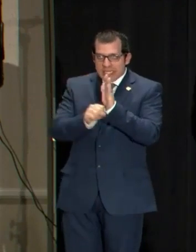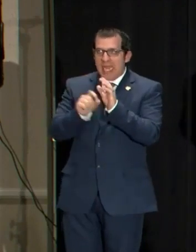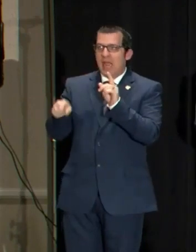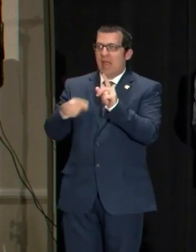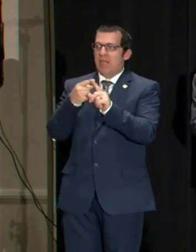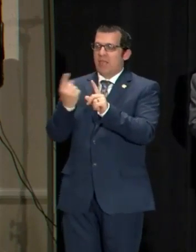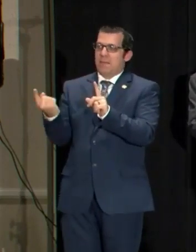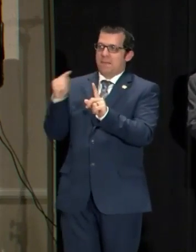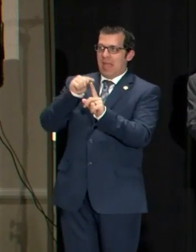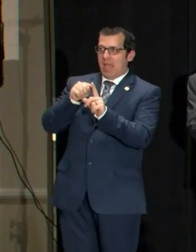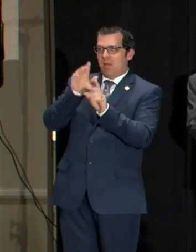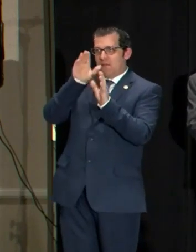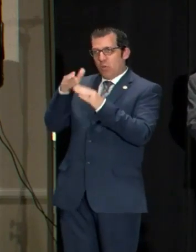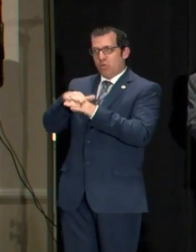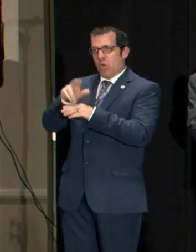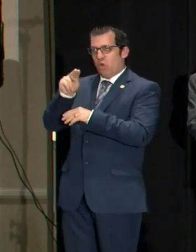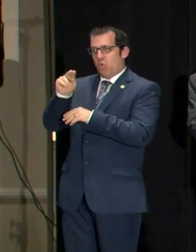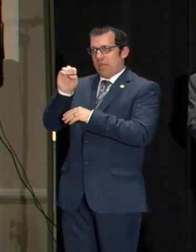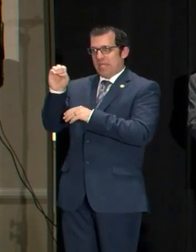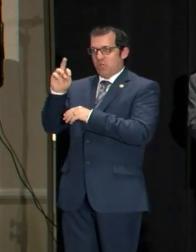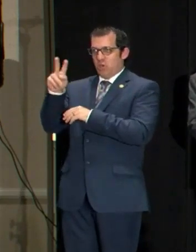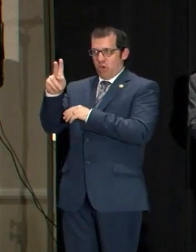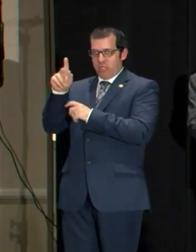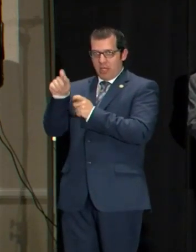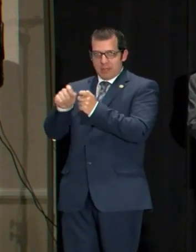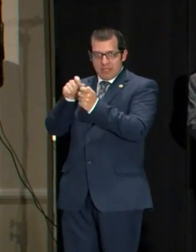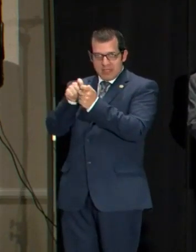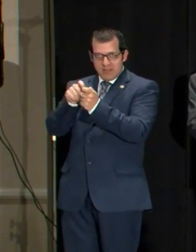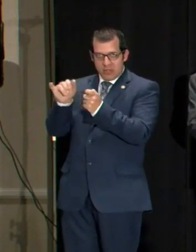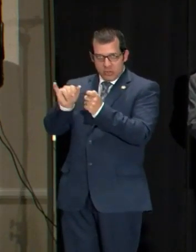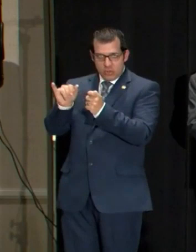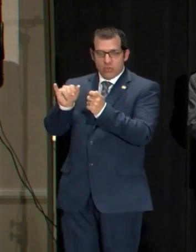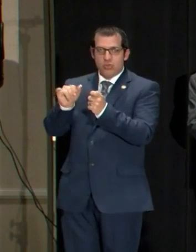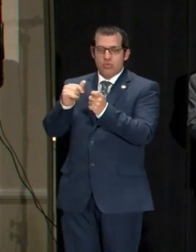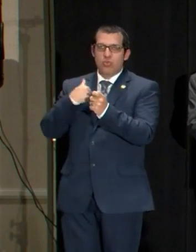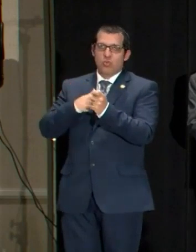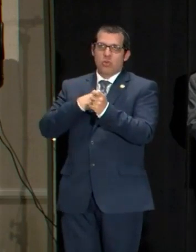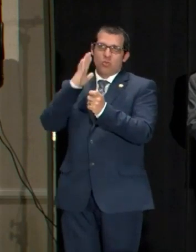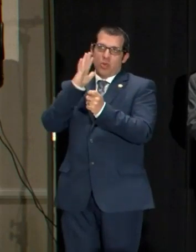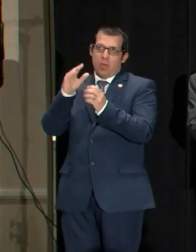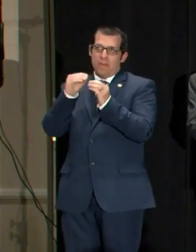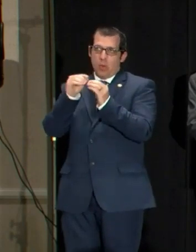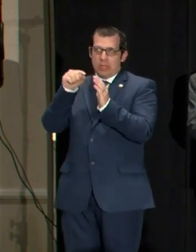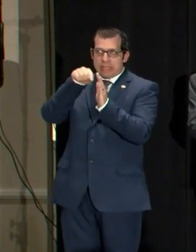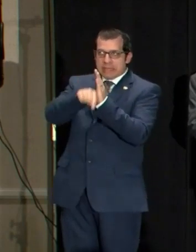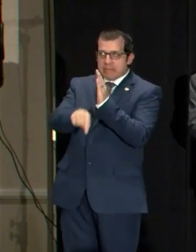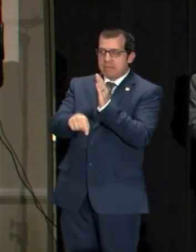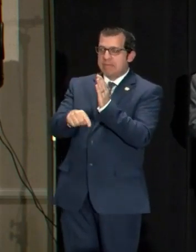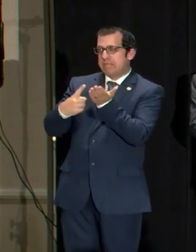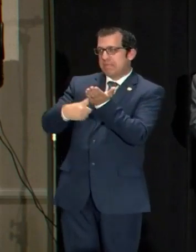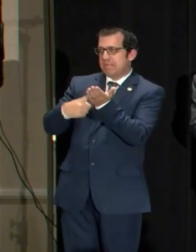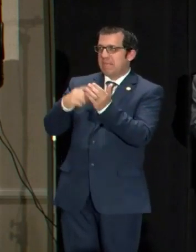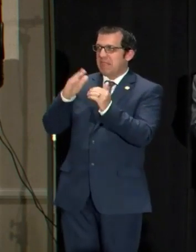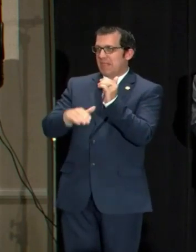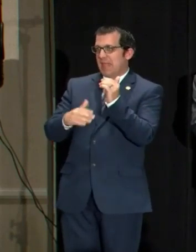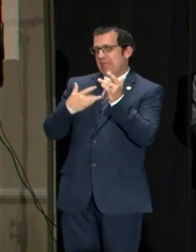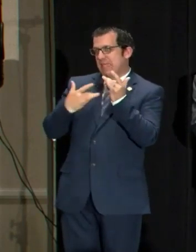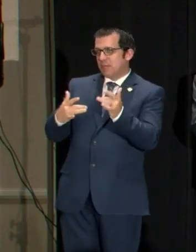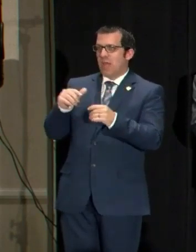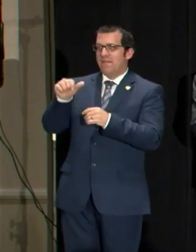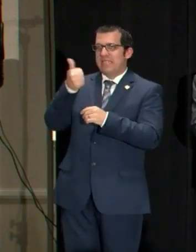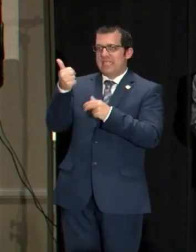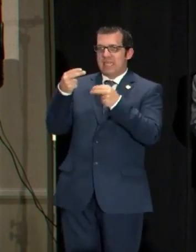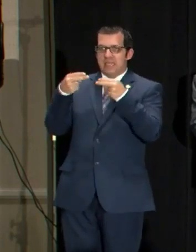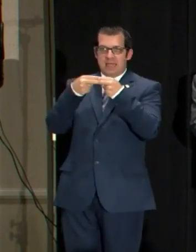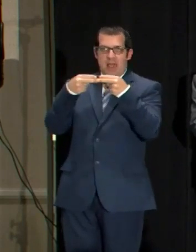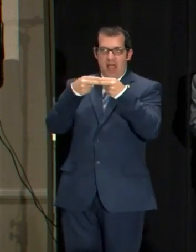back and look at Northeast Arkansas a little bit more specifically. So we'll go into a little bit more detail than usual. We've got about 10